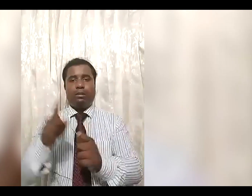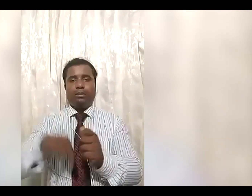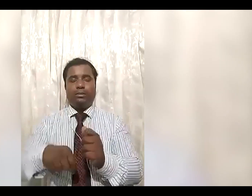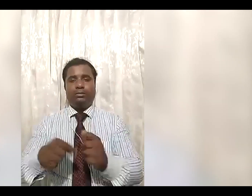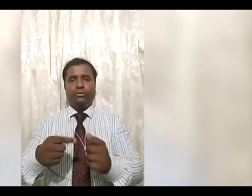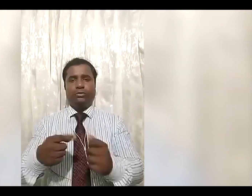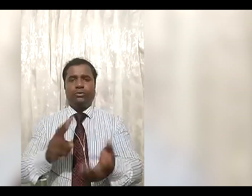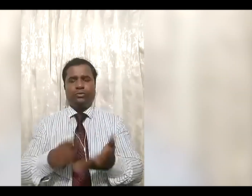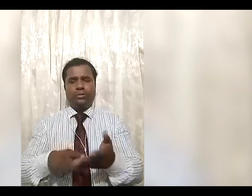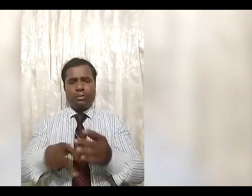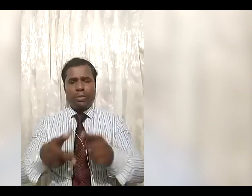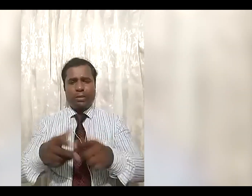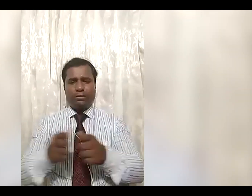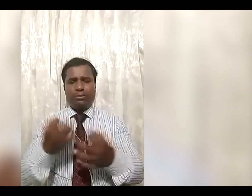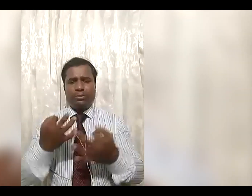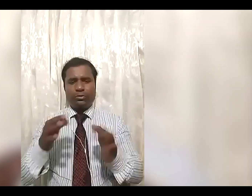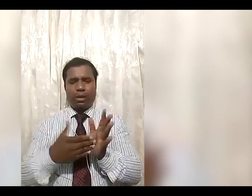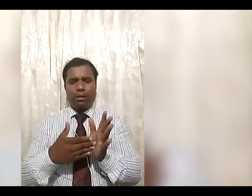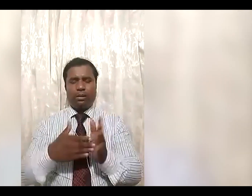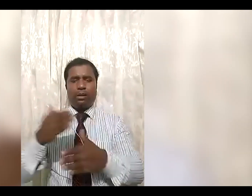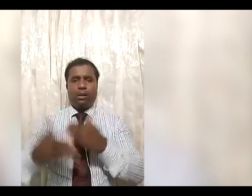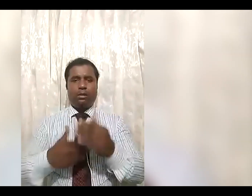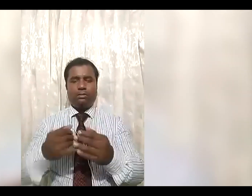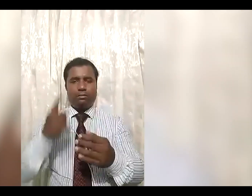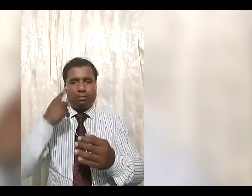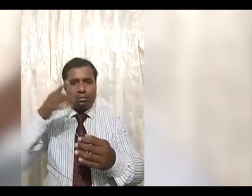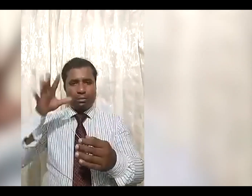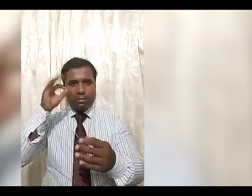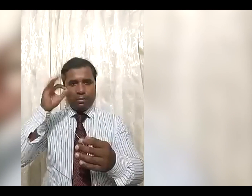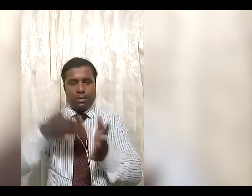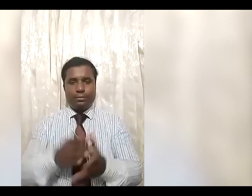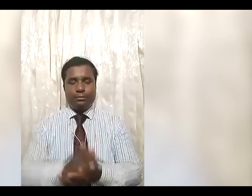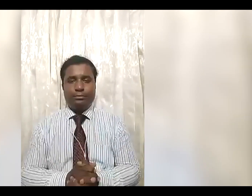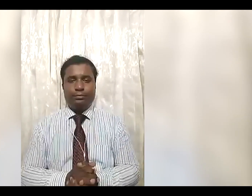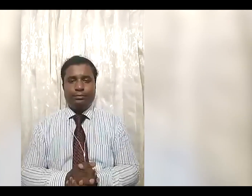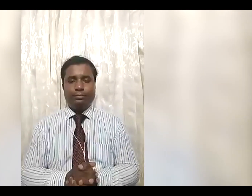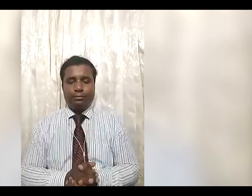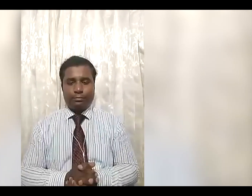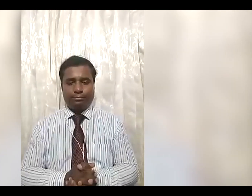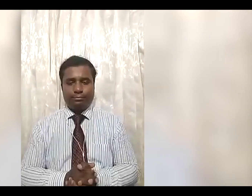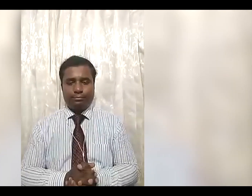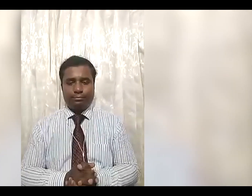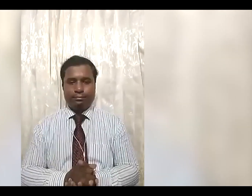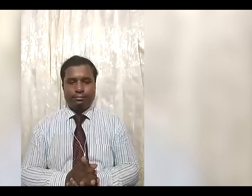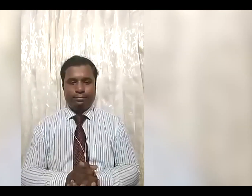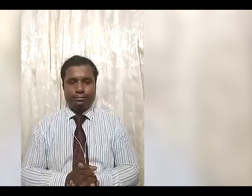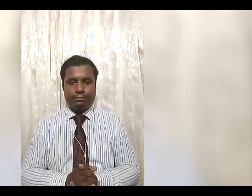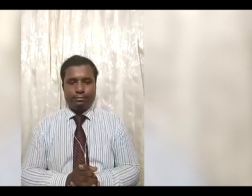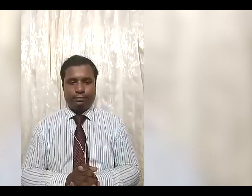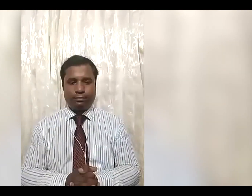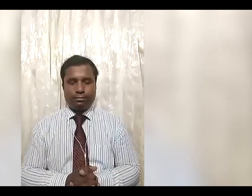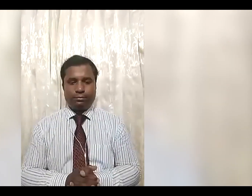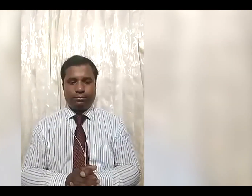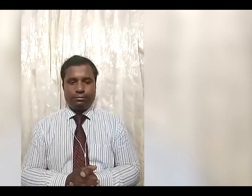why bother with the paperwork of getting this ID card? Which is just really pretty ridiculous. So now we have these people that are